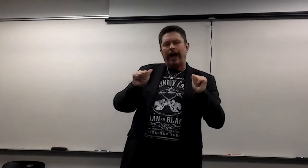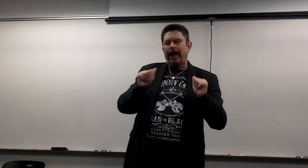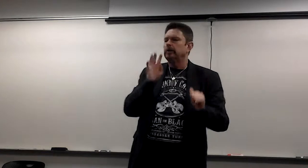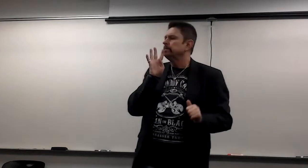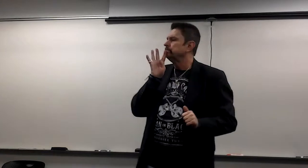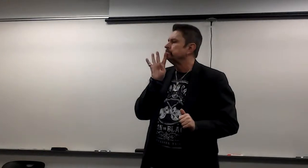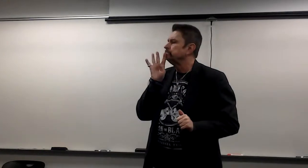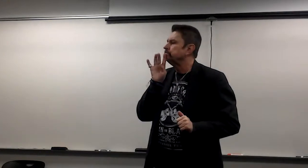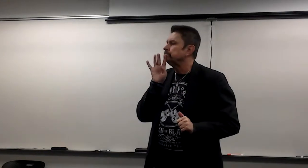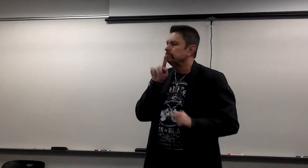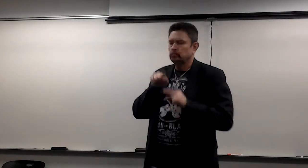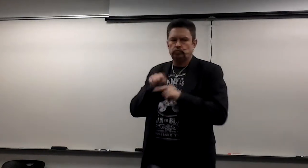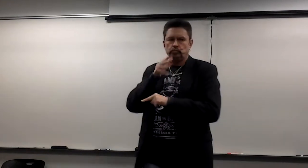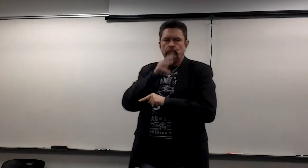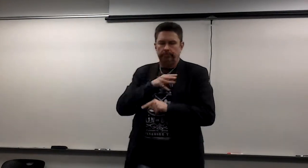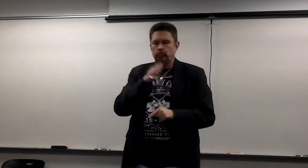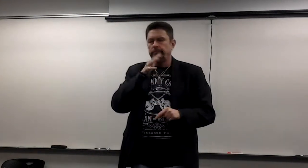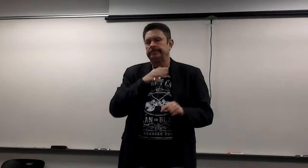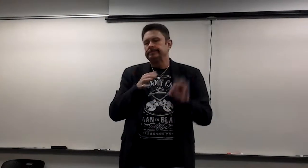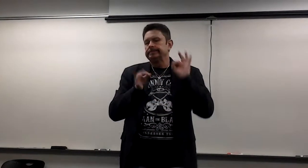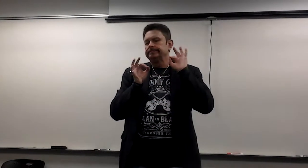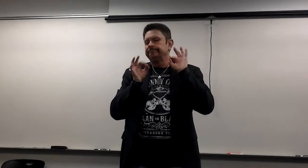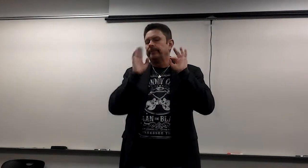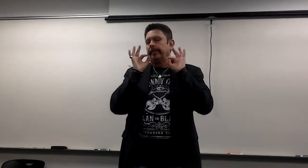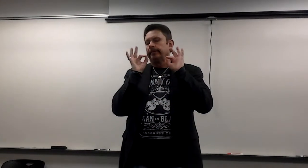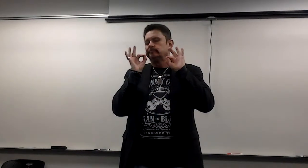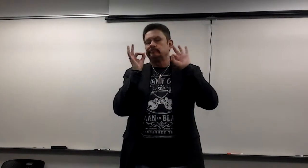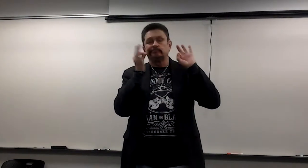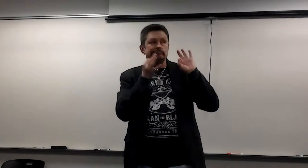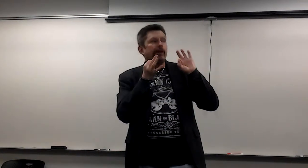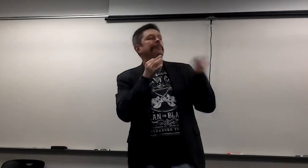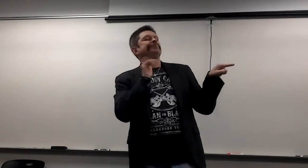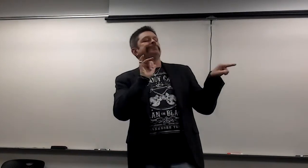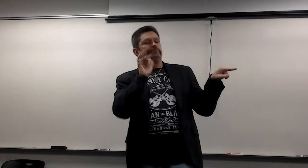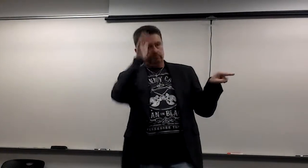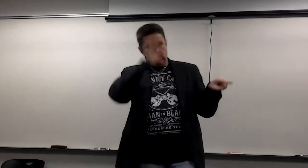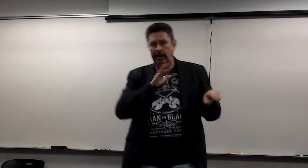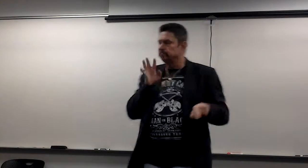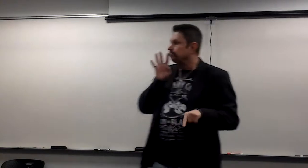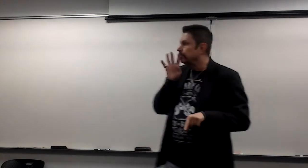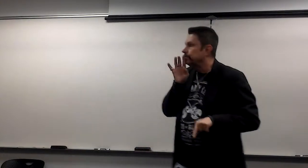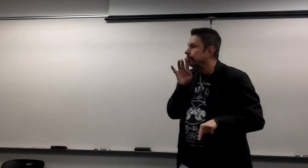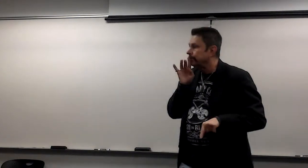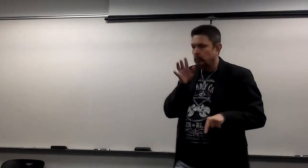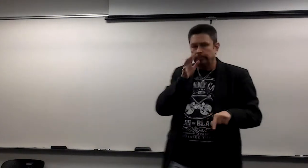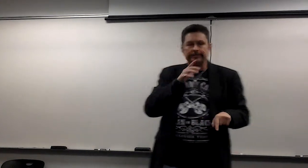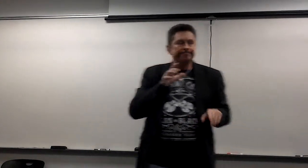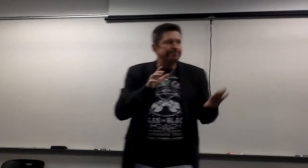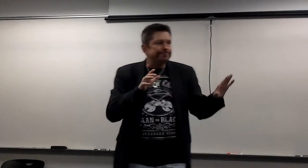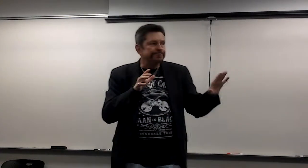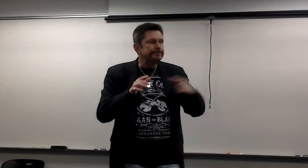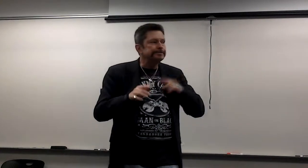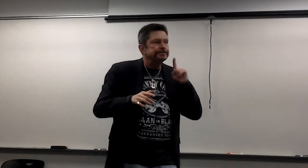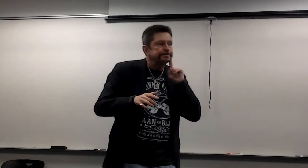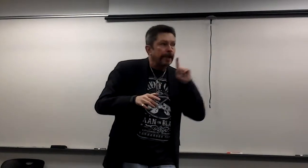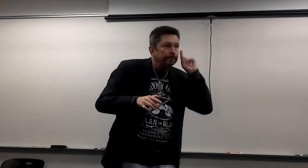The woman felt the man next to her try to talk to her, and she looked at the man, and he kept talking to her.